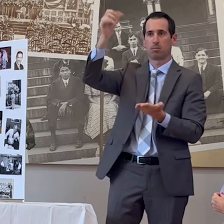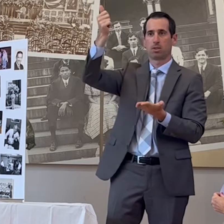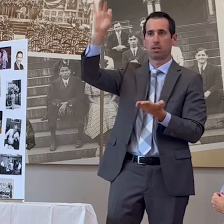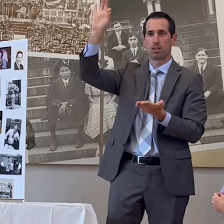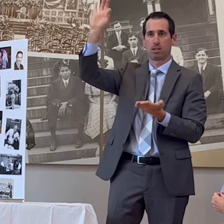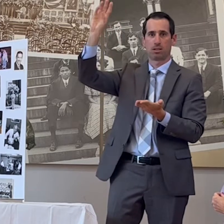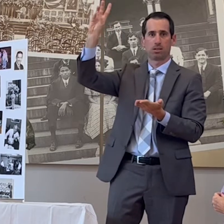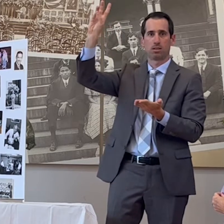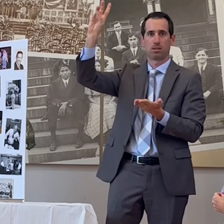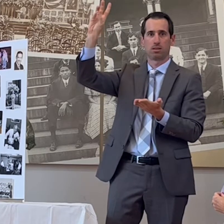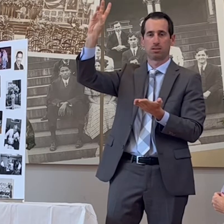note. December